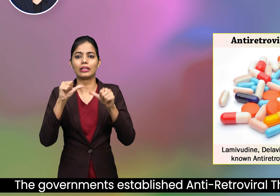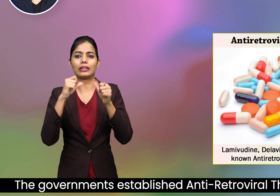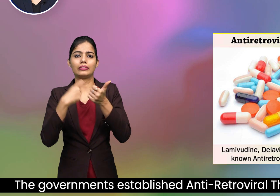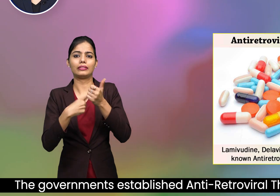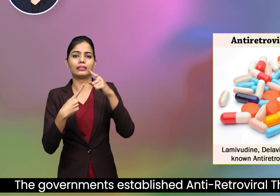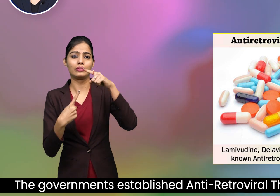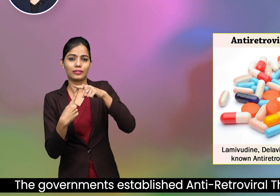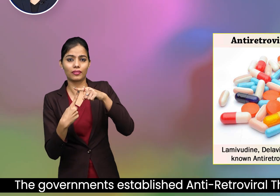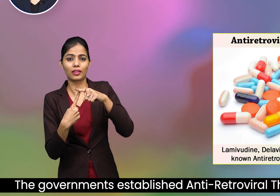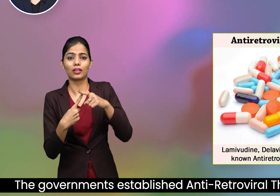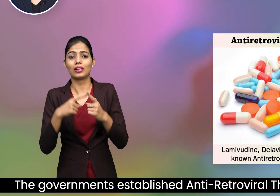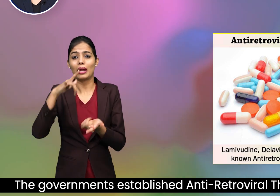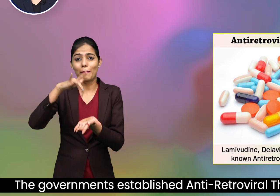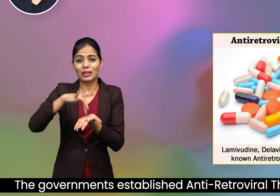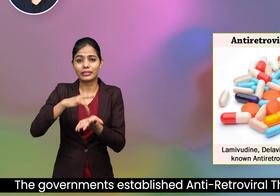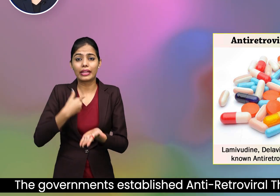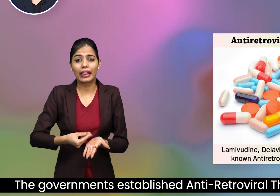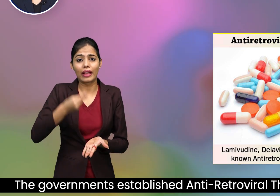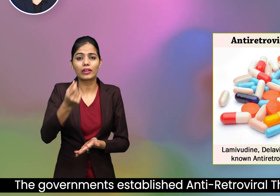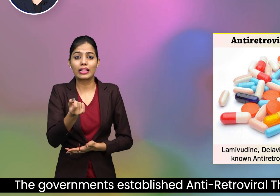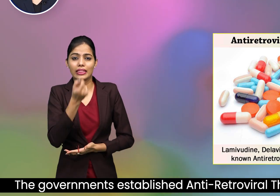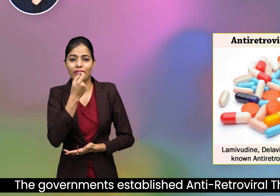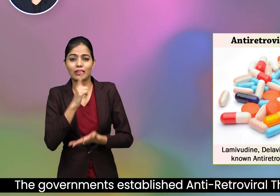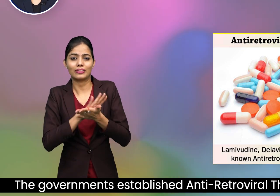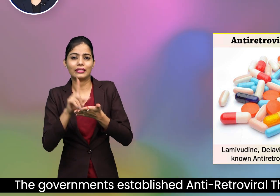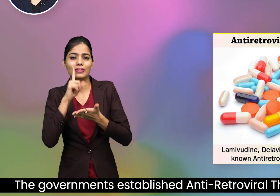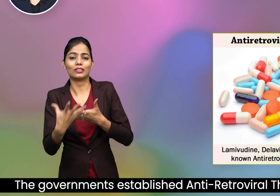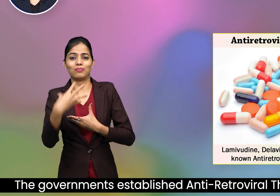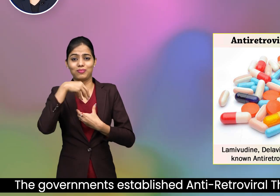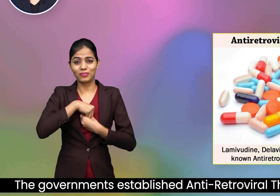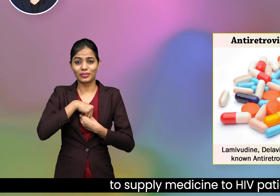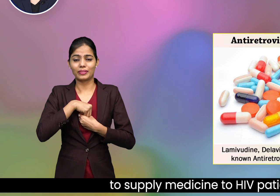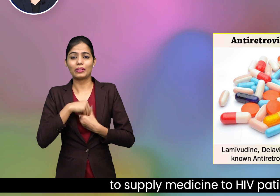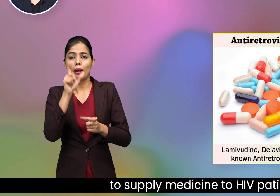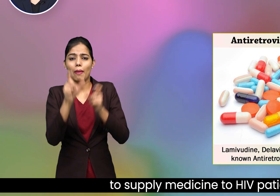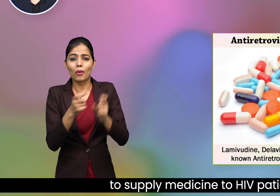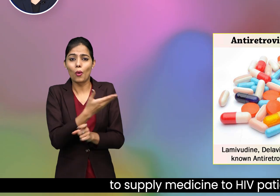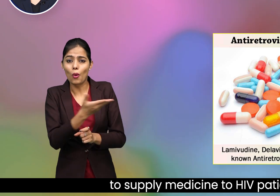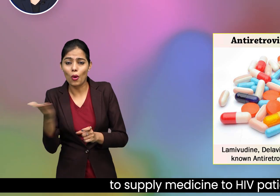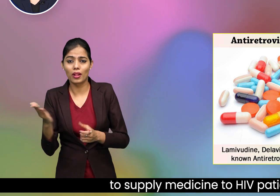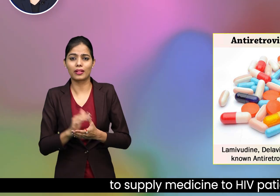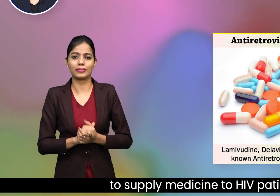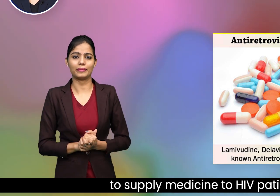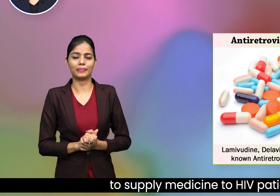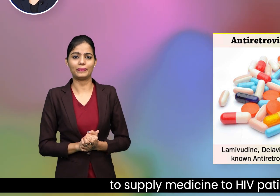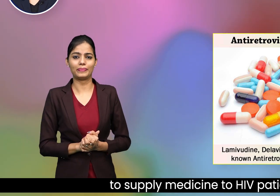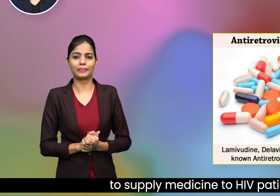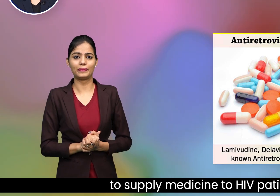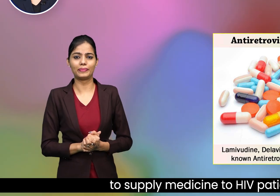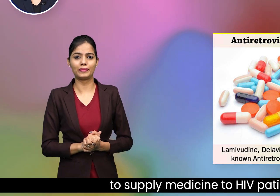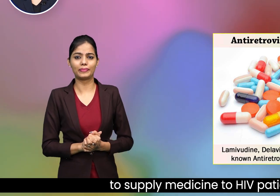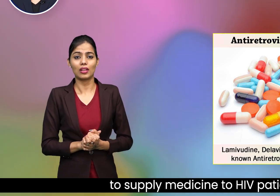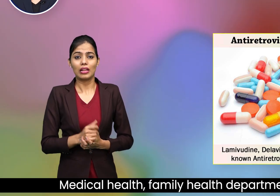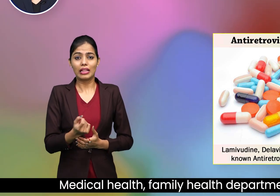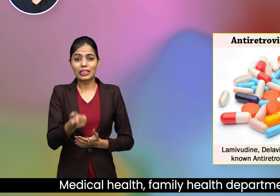established antiretroviral therapy or ART centers to supply medicine to HIV